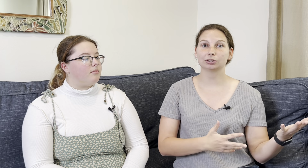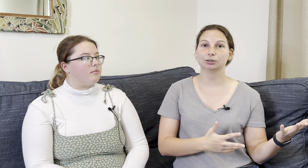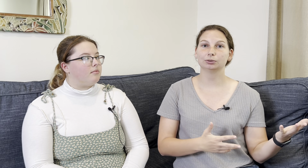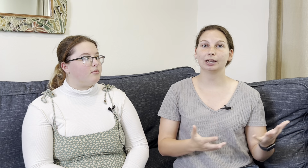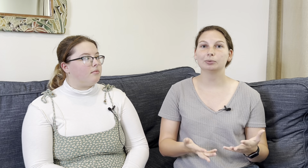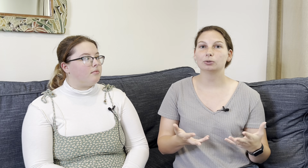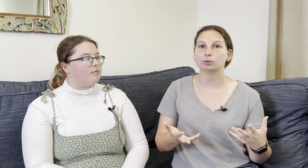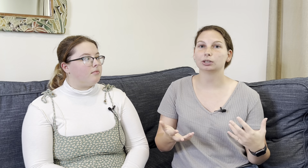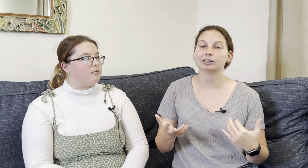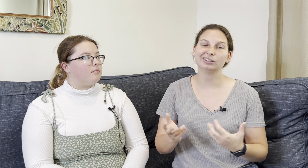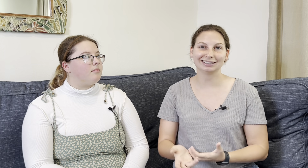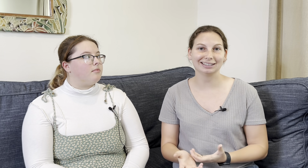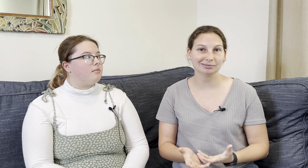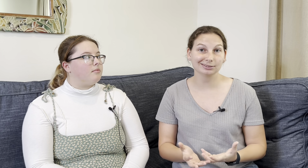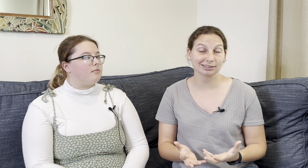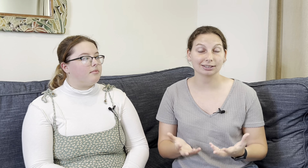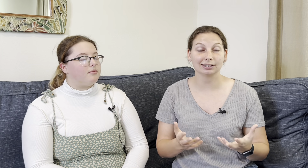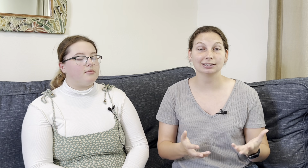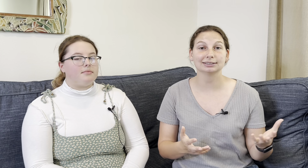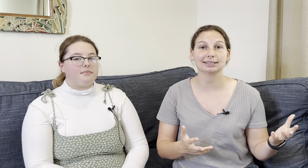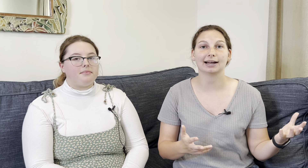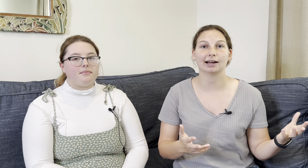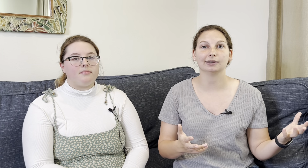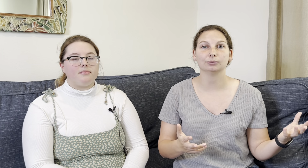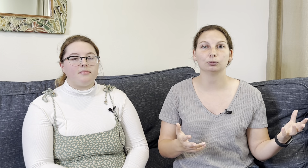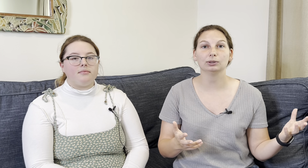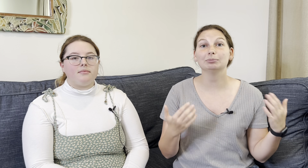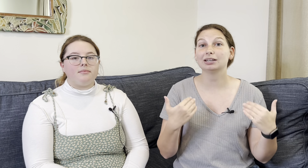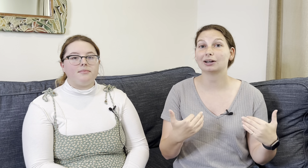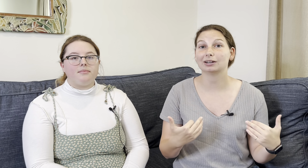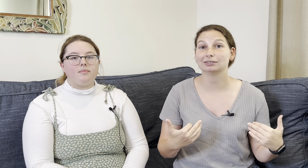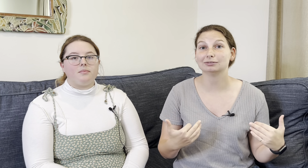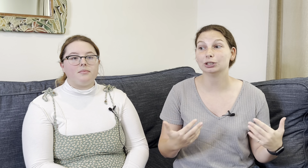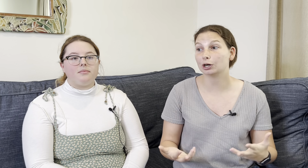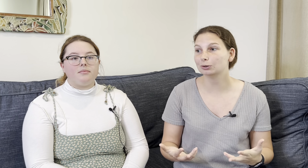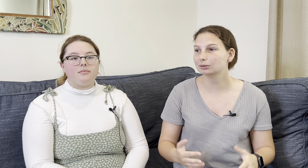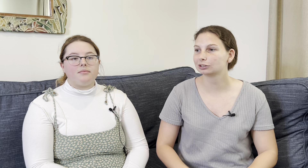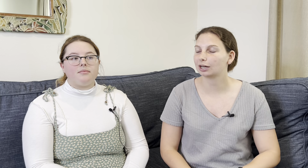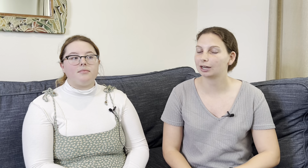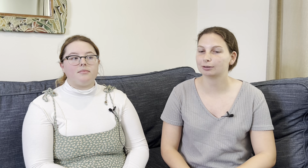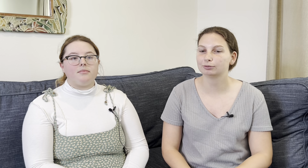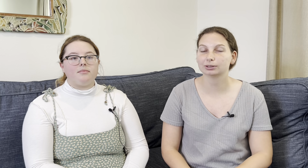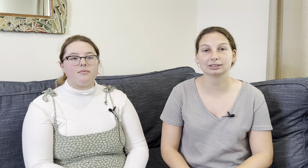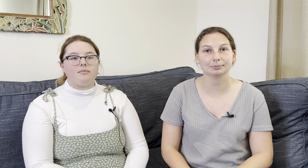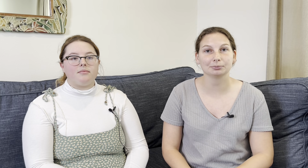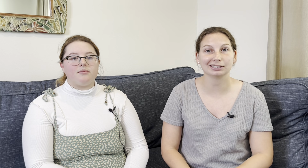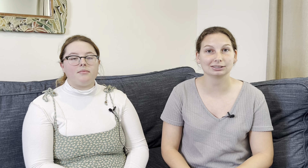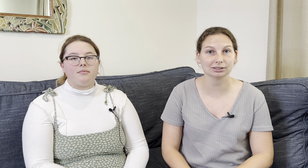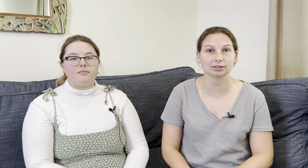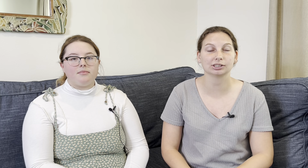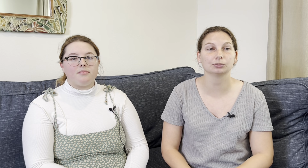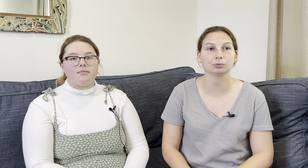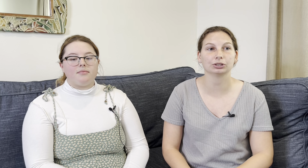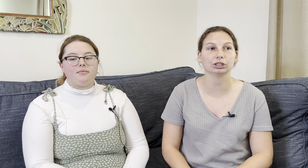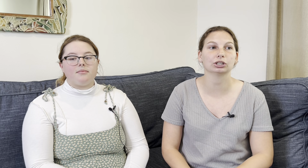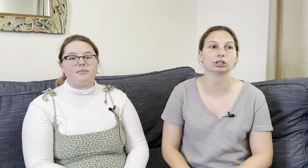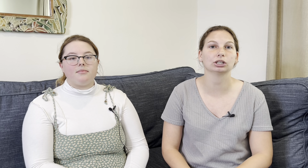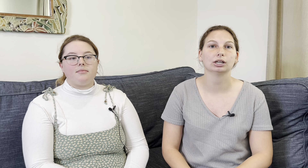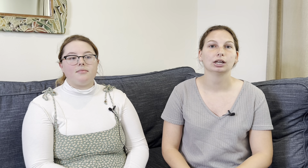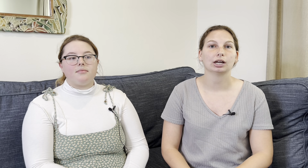to label or give nicknames to things that we may not know. For example, my sister, when we were younger,